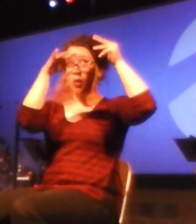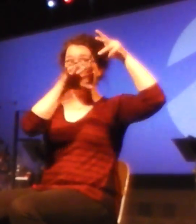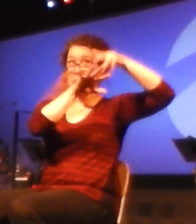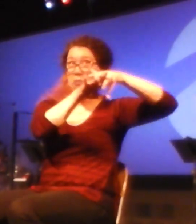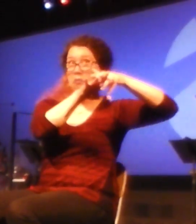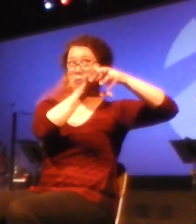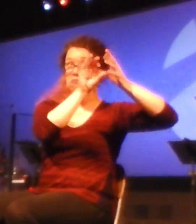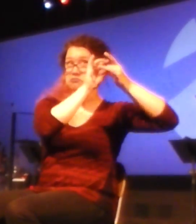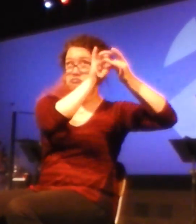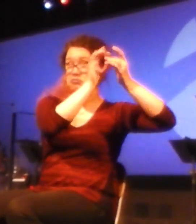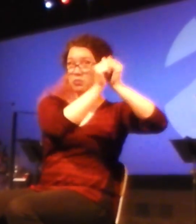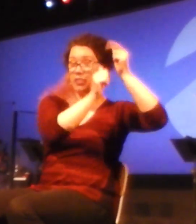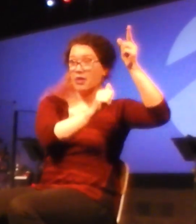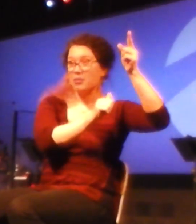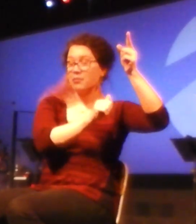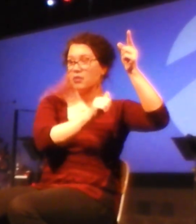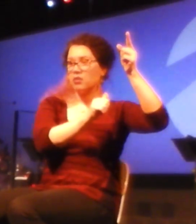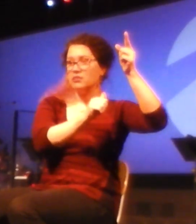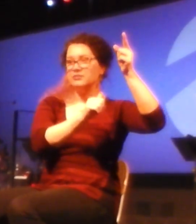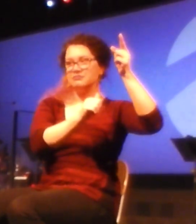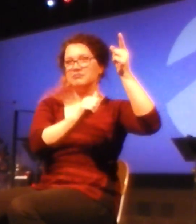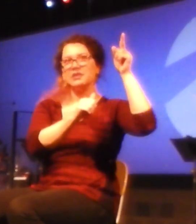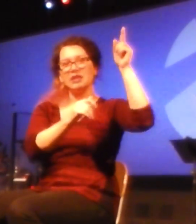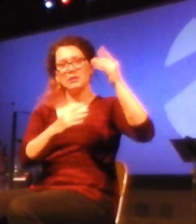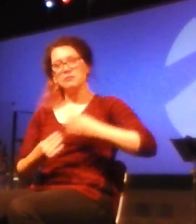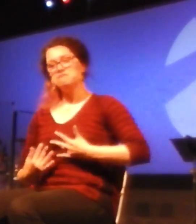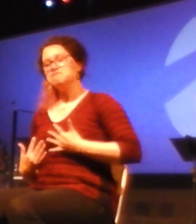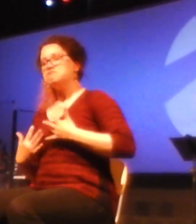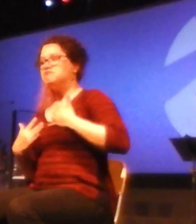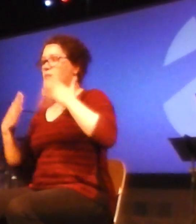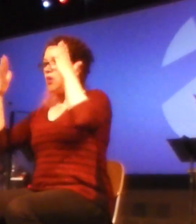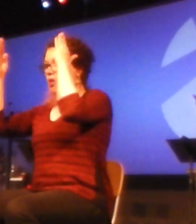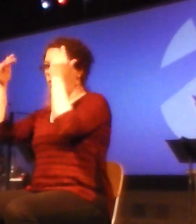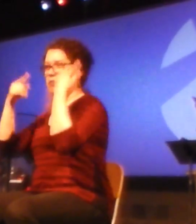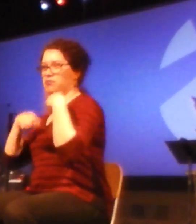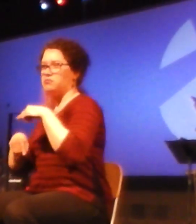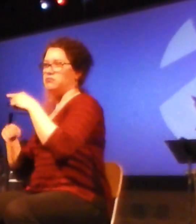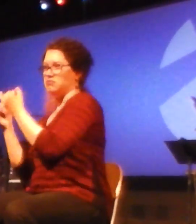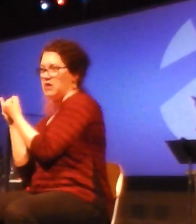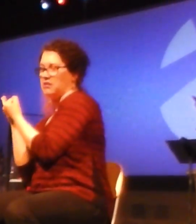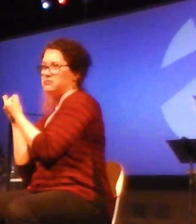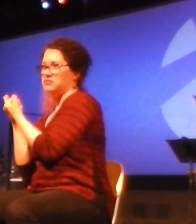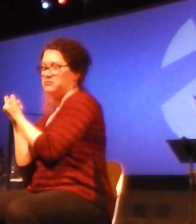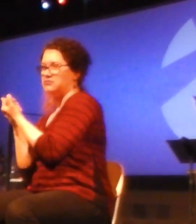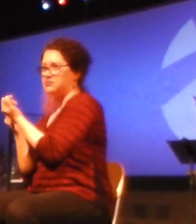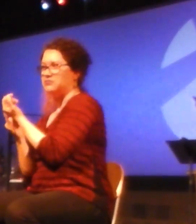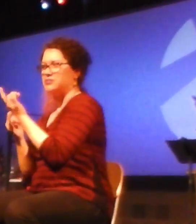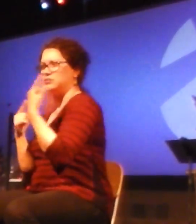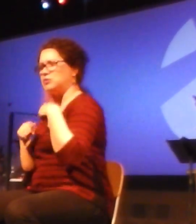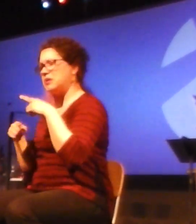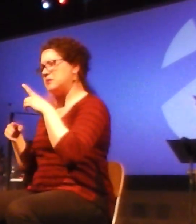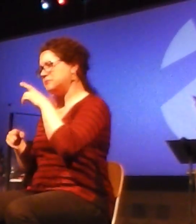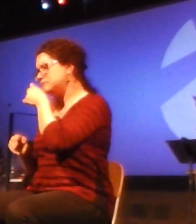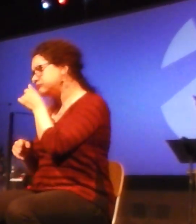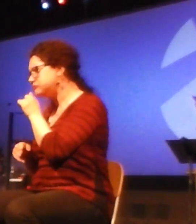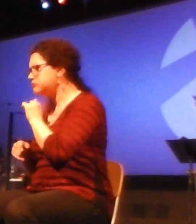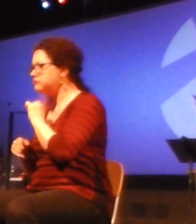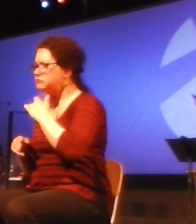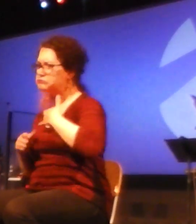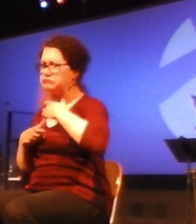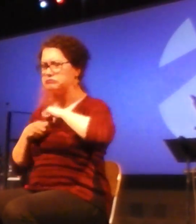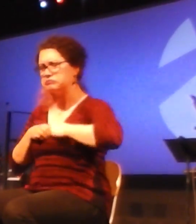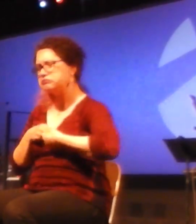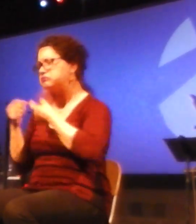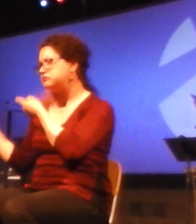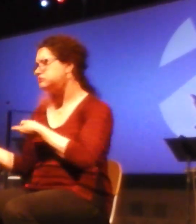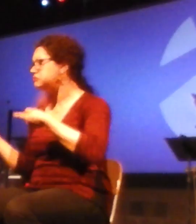hope in exile. Putting our trust in God gives us hope in the midst of all the pain and the grief and